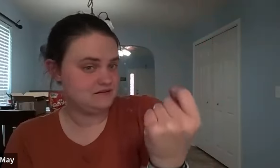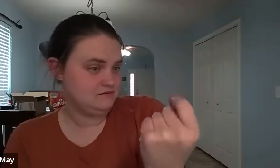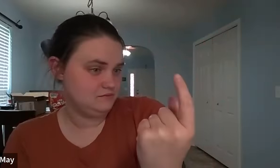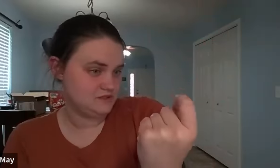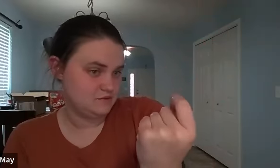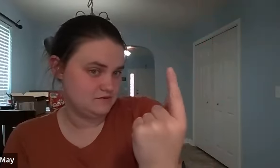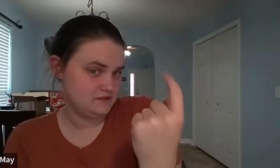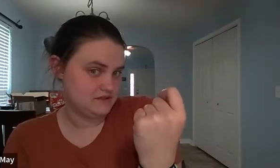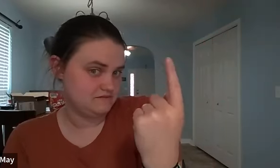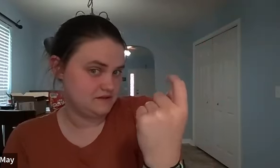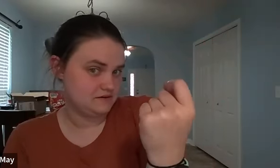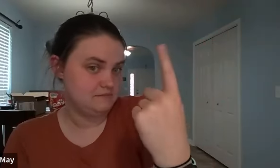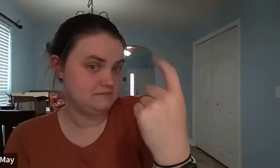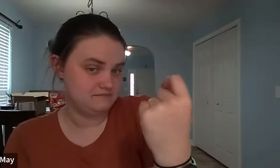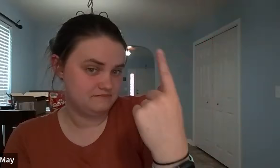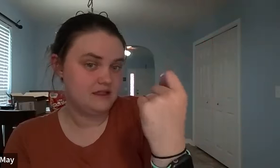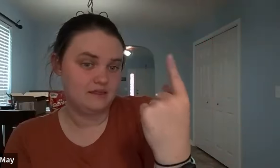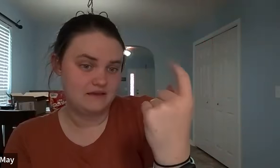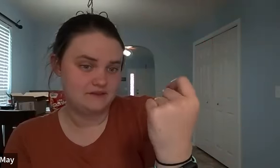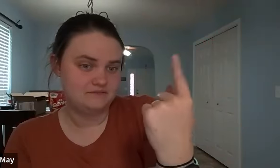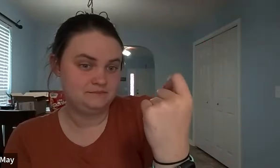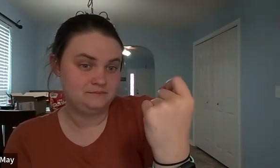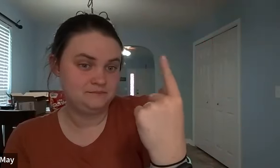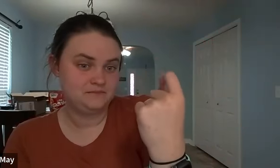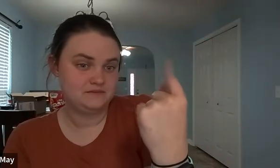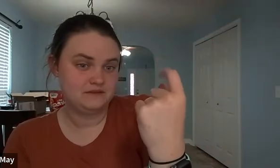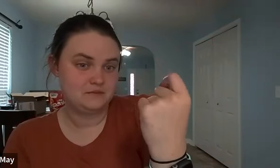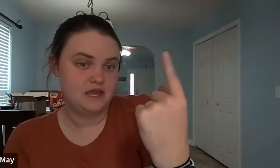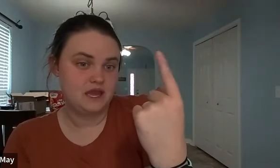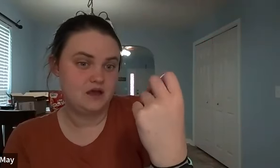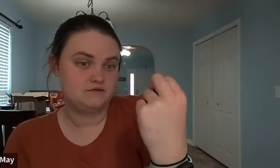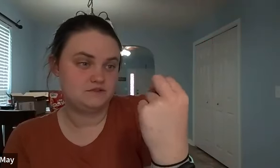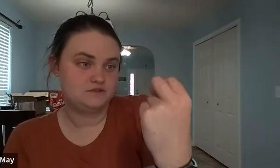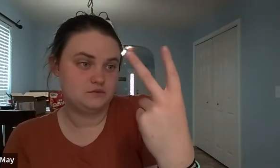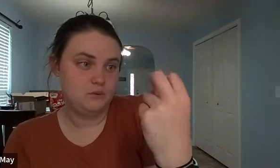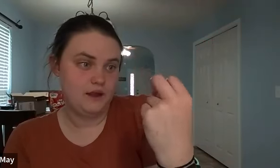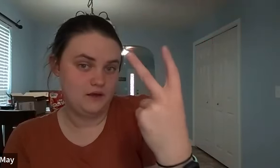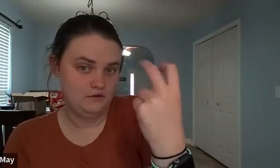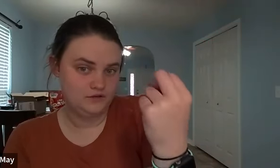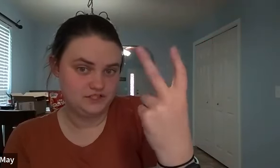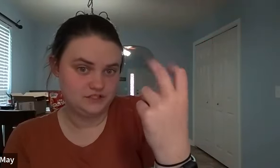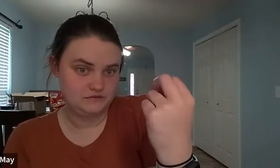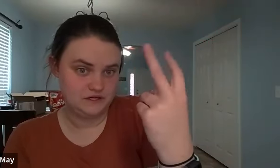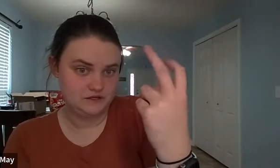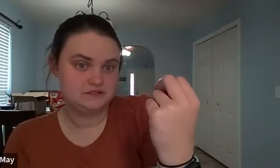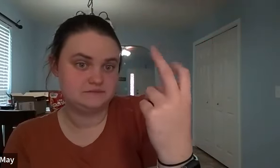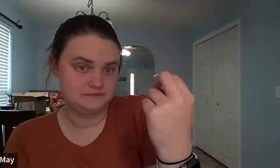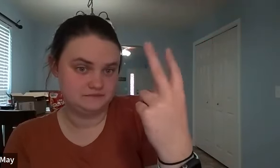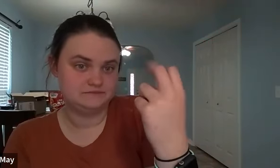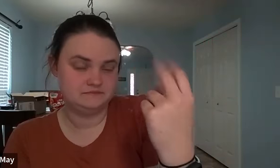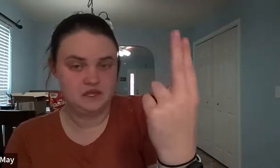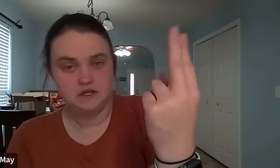11 was, we flick that finger up. 11. Then we have 12, which is 2 fingers.